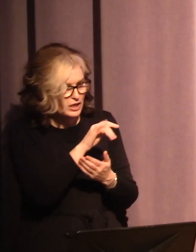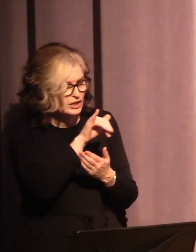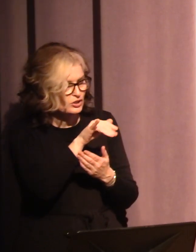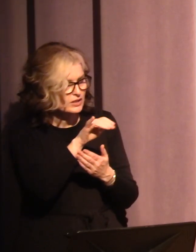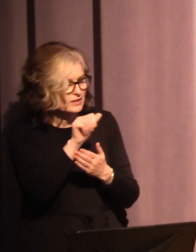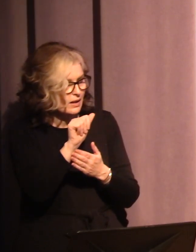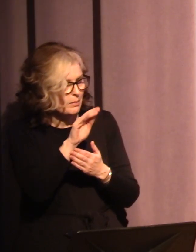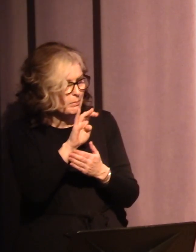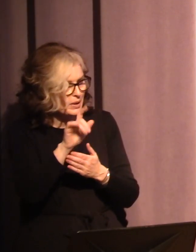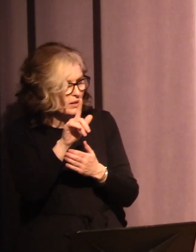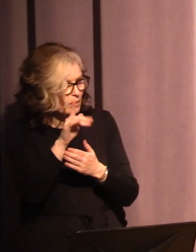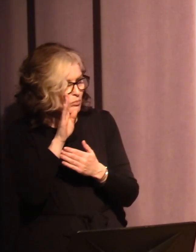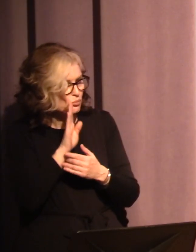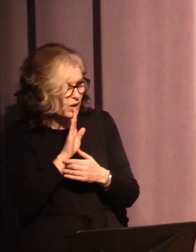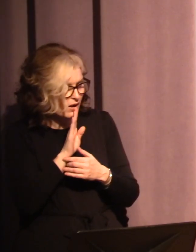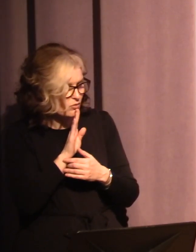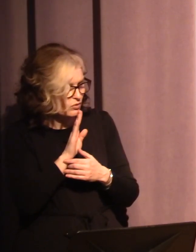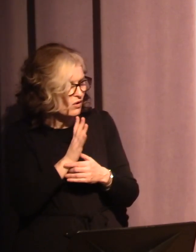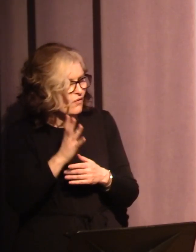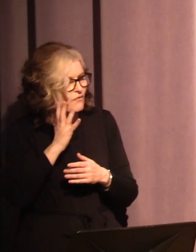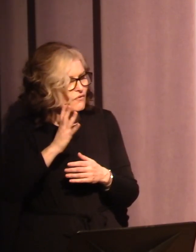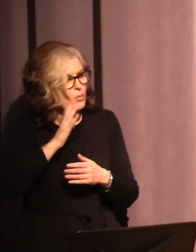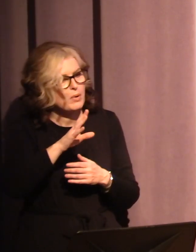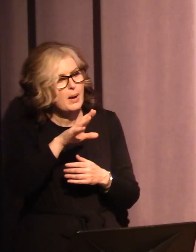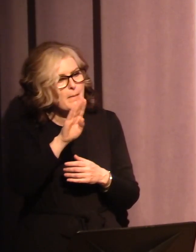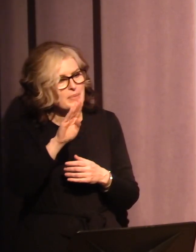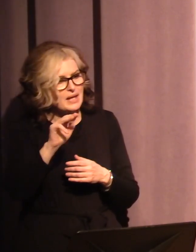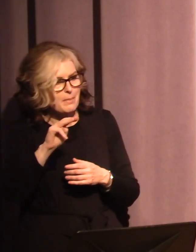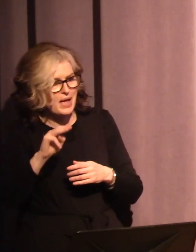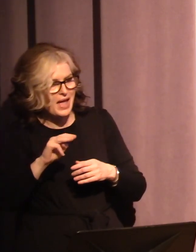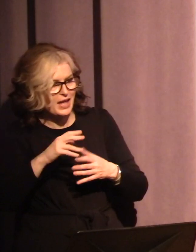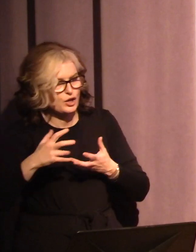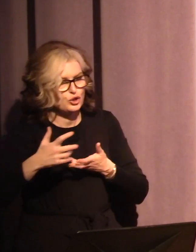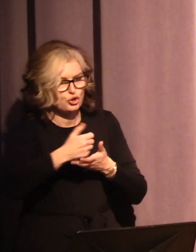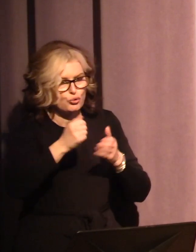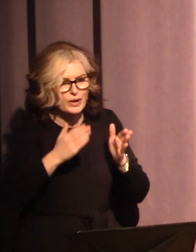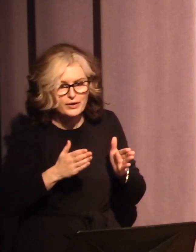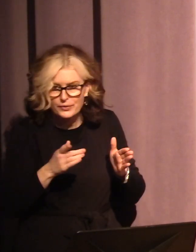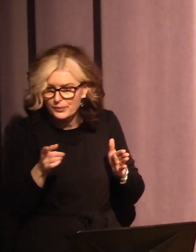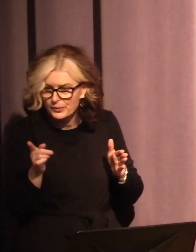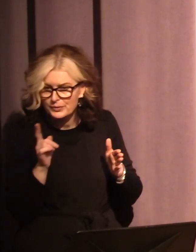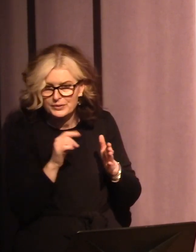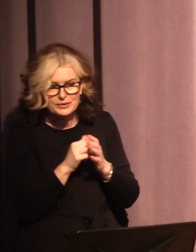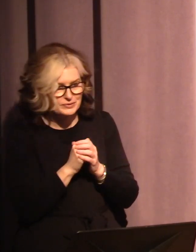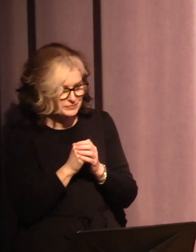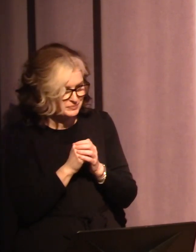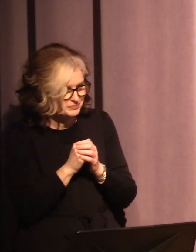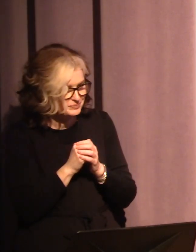Bell Brown, our former BMA Curator of Contemporary Art.